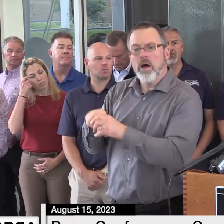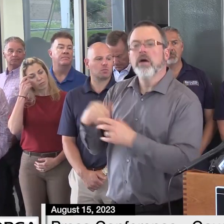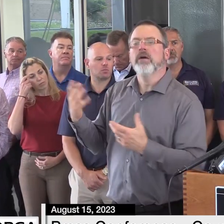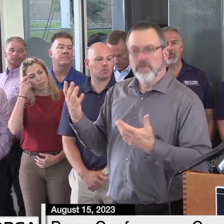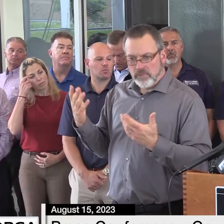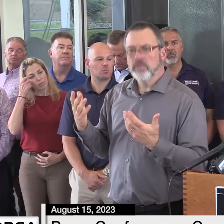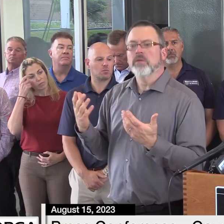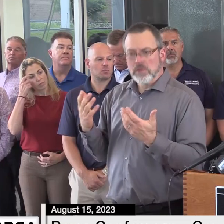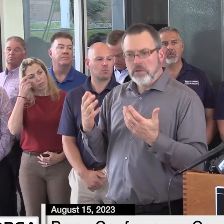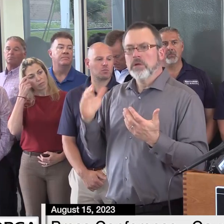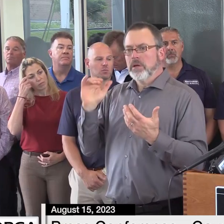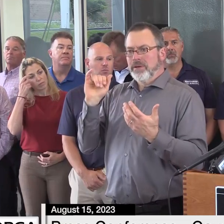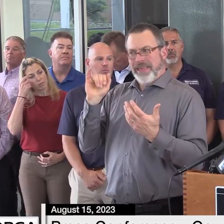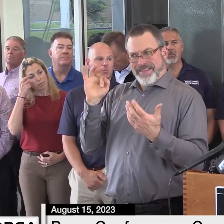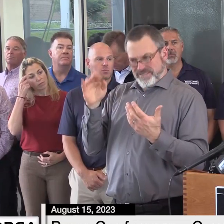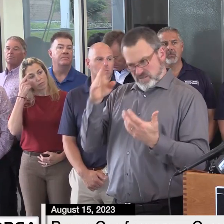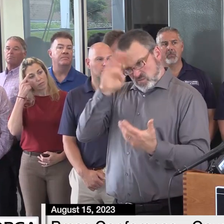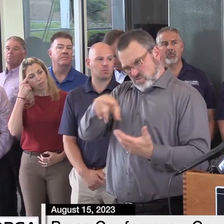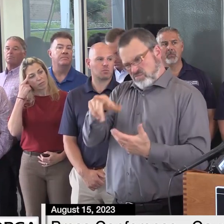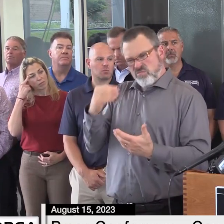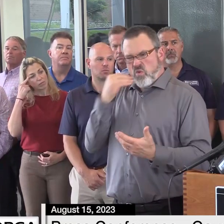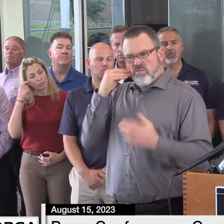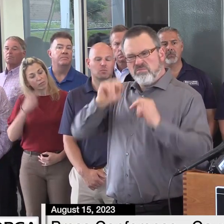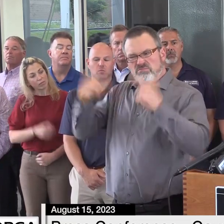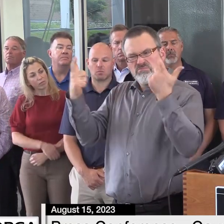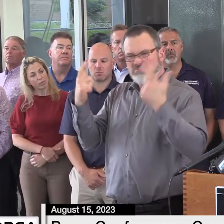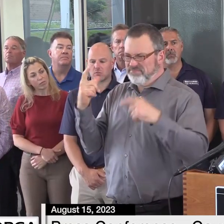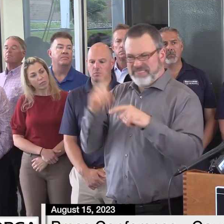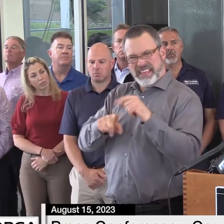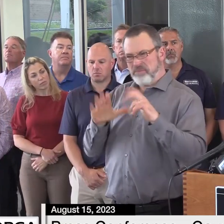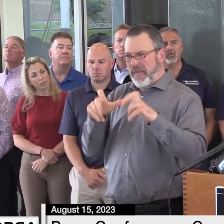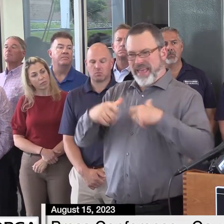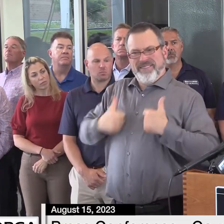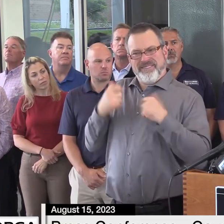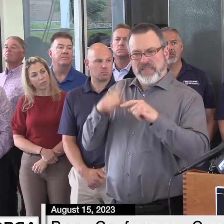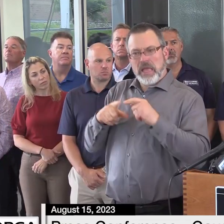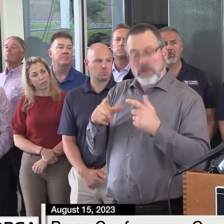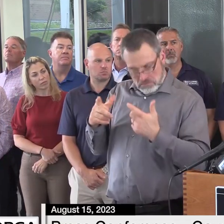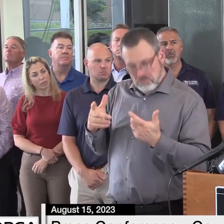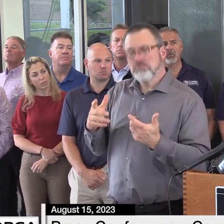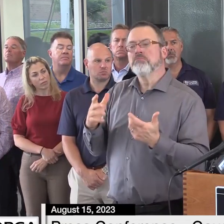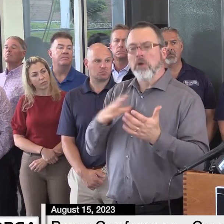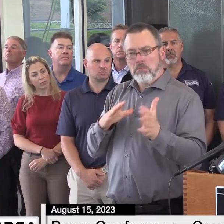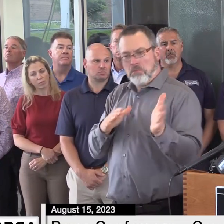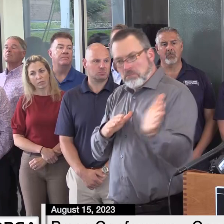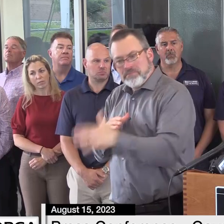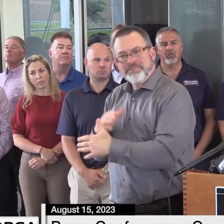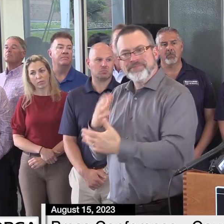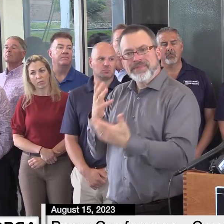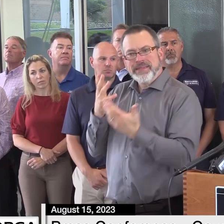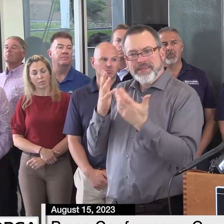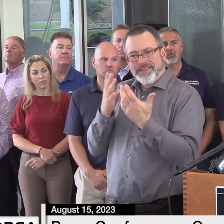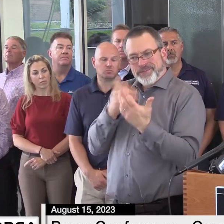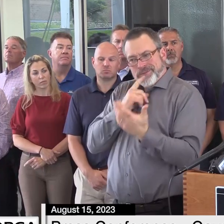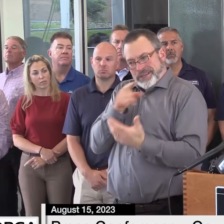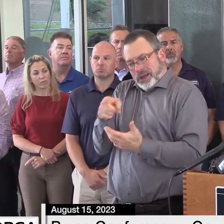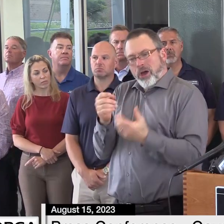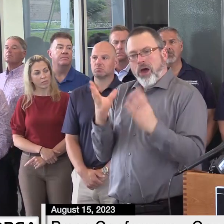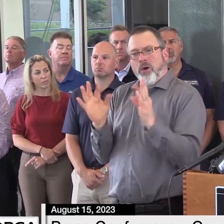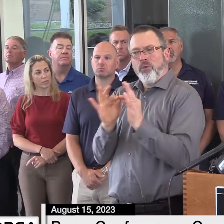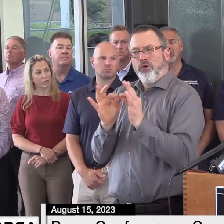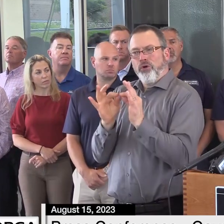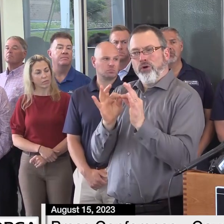into their unit, they will give them a certain amount of money. And it depends on the value of the mobile home